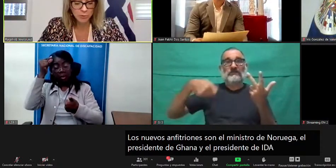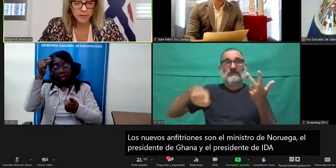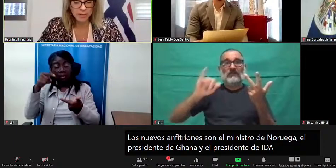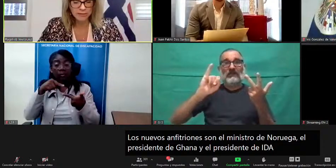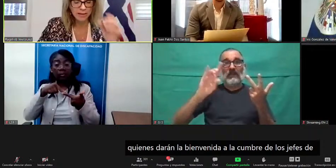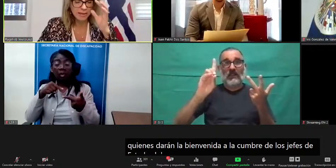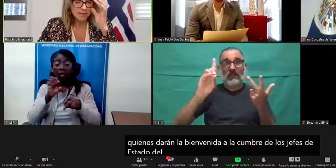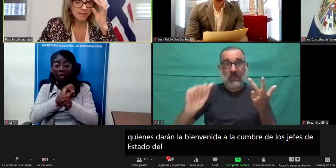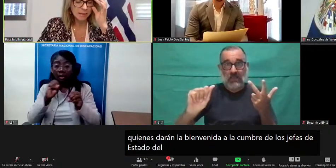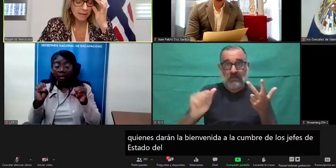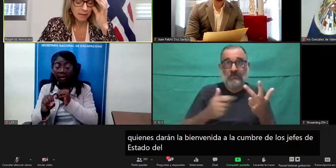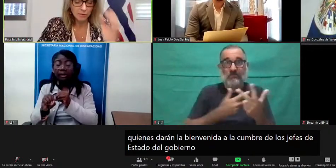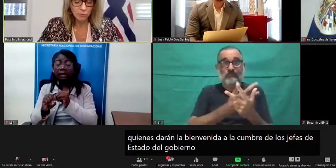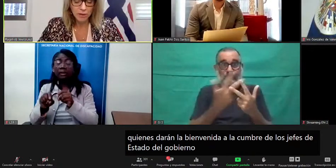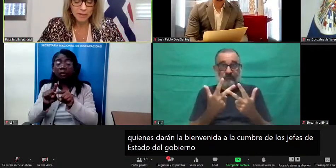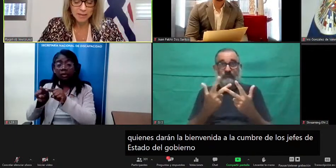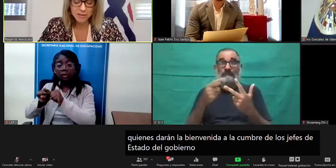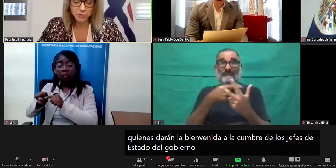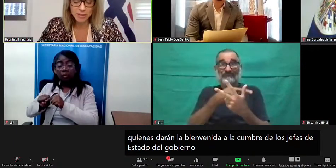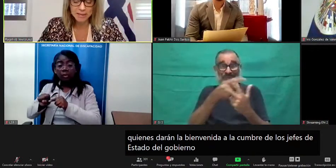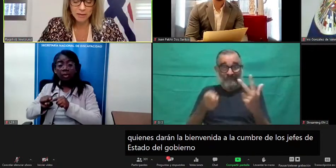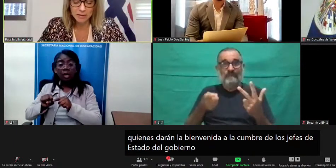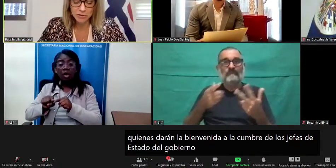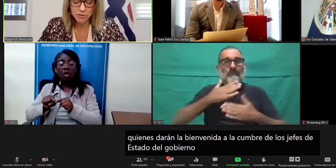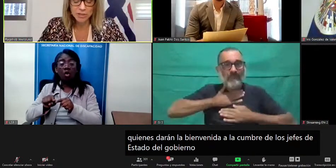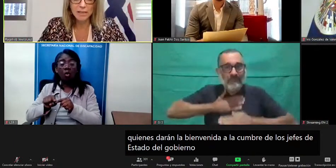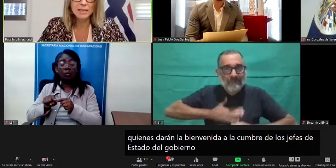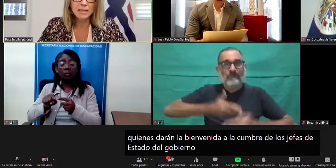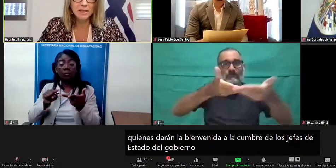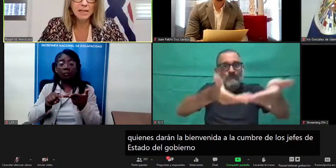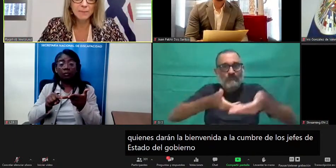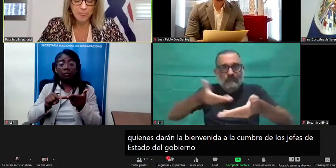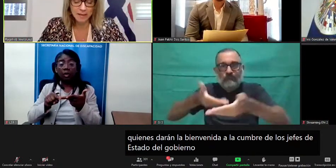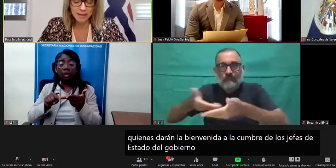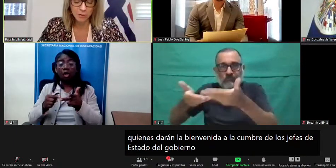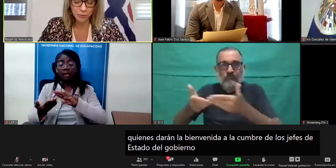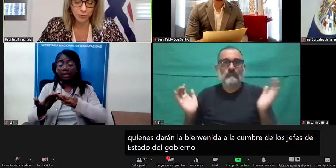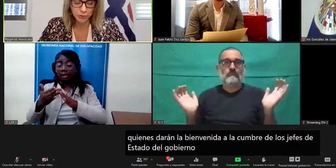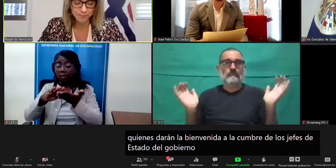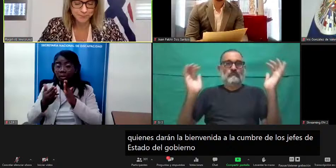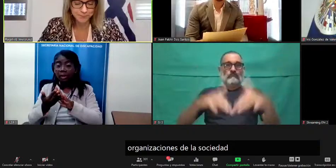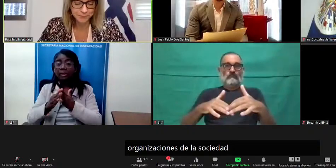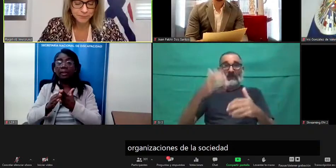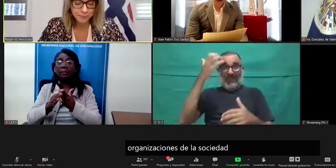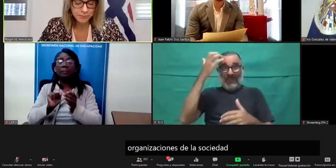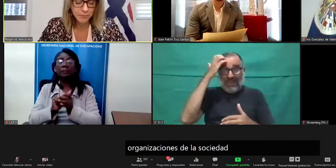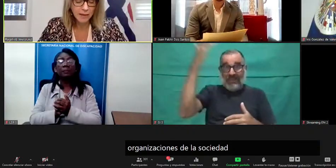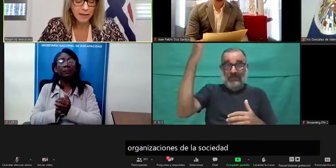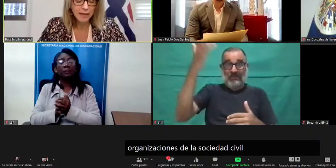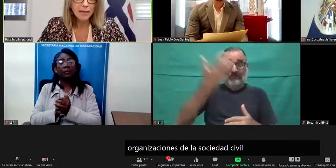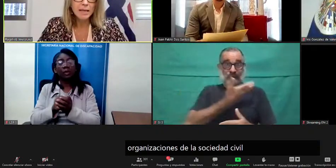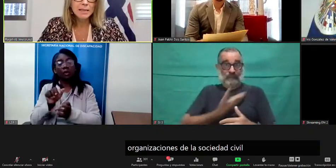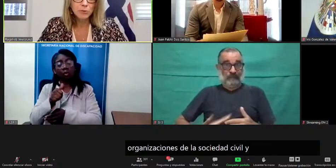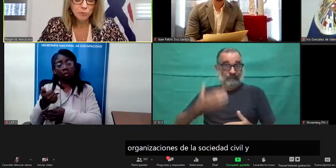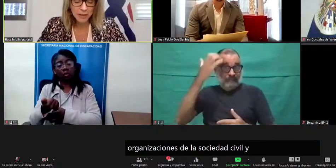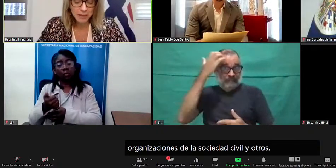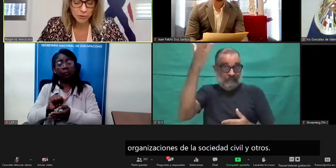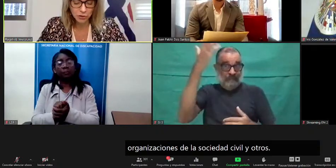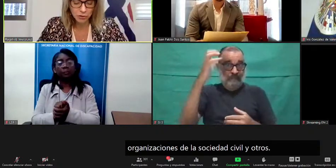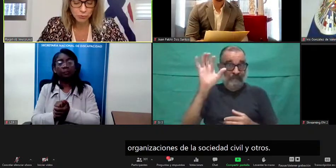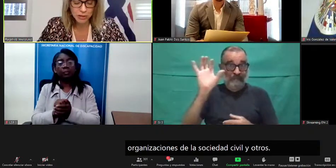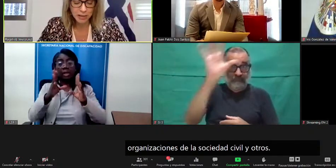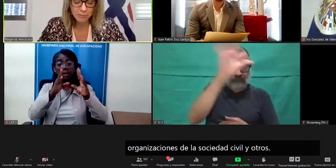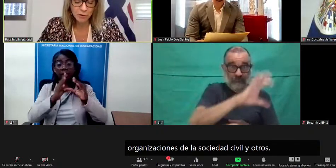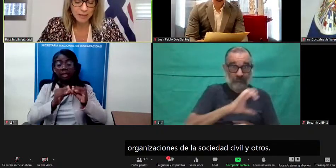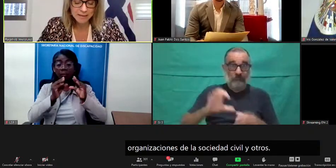of a state and government heads of multirotor organizations organizations of the civil society and others